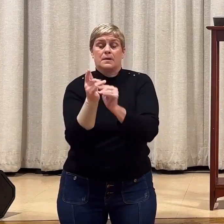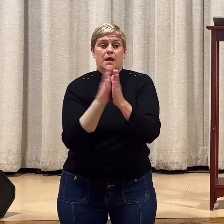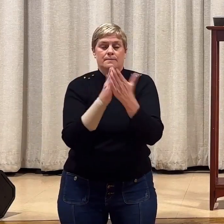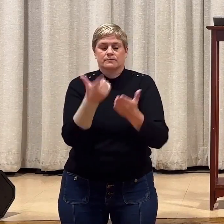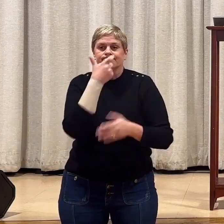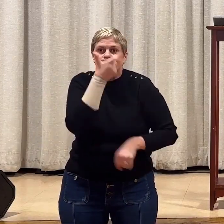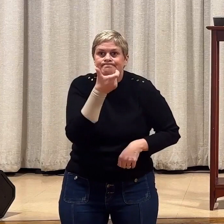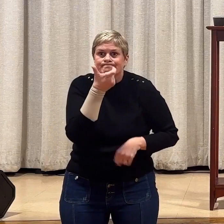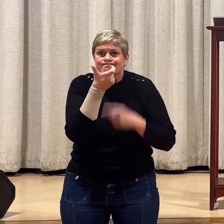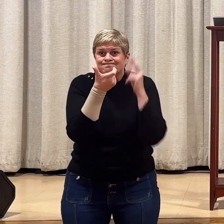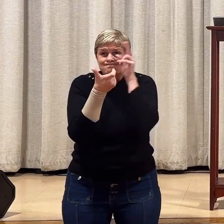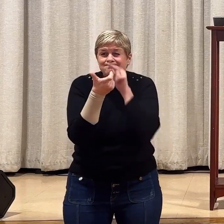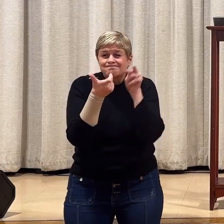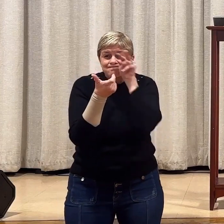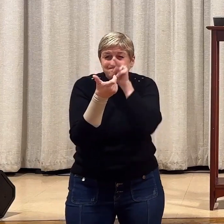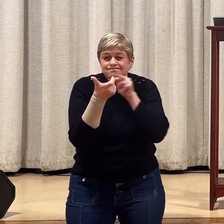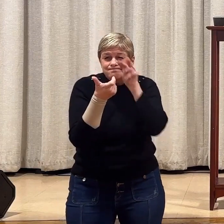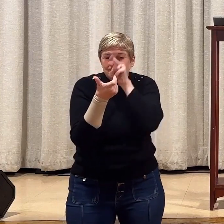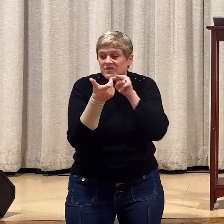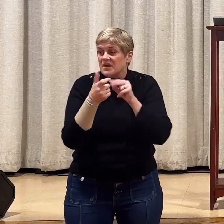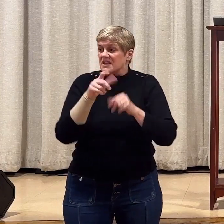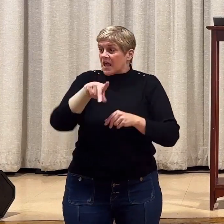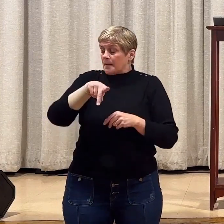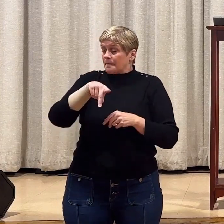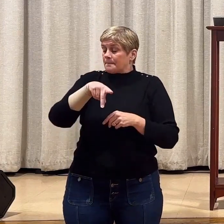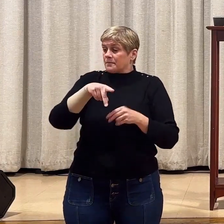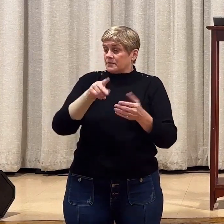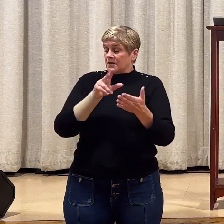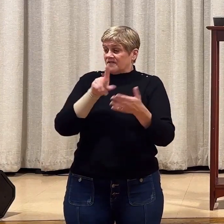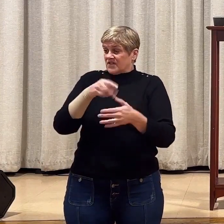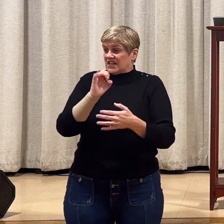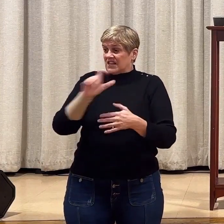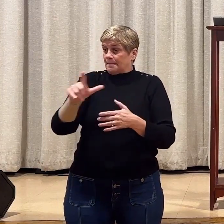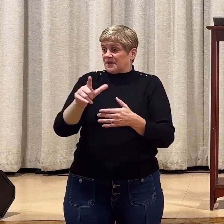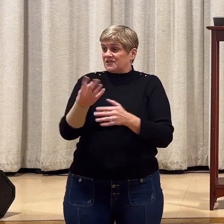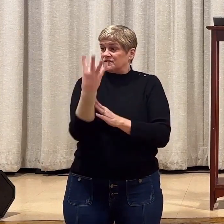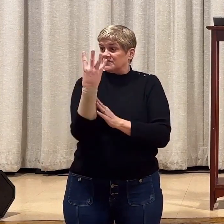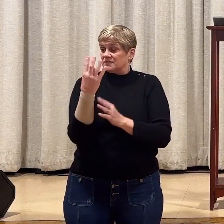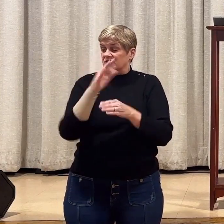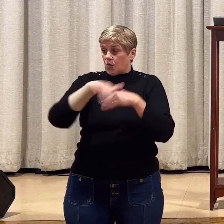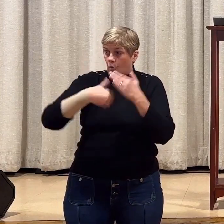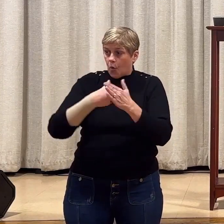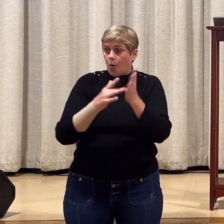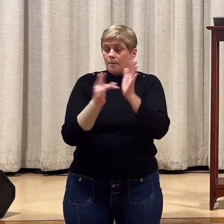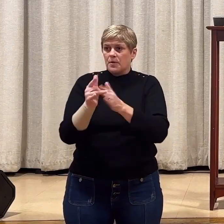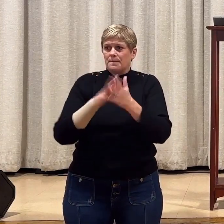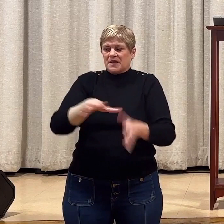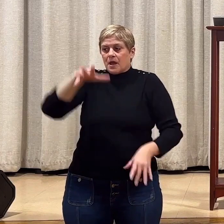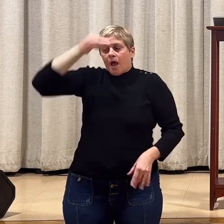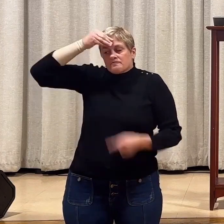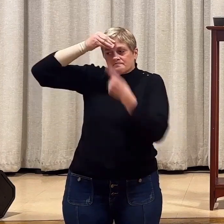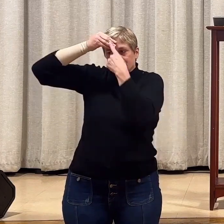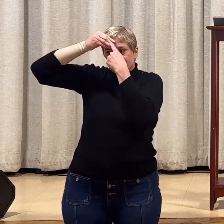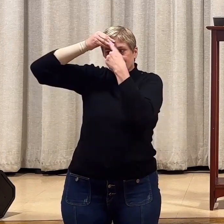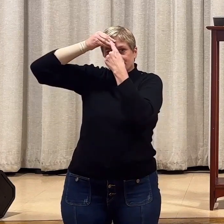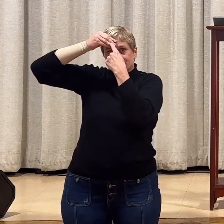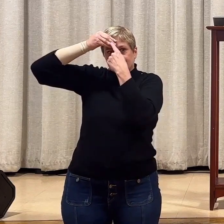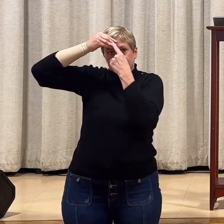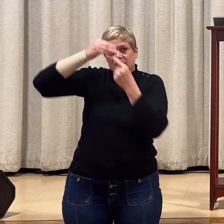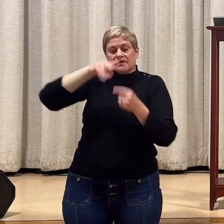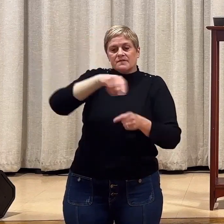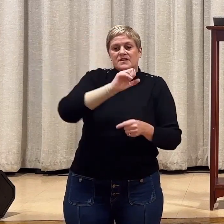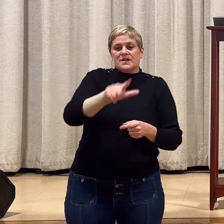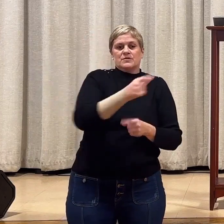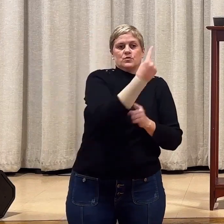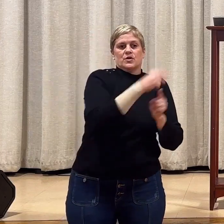in Philippians, I did that from my memory. I actually just finished memorizing the entire book of Philippians, all 4 chapters. And I was